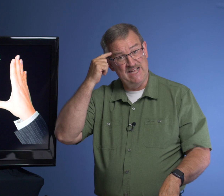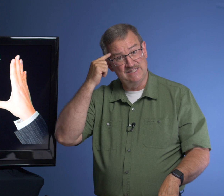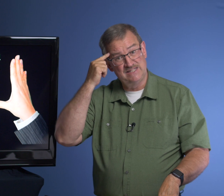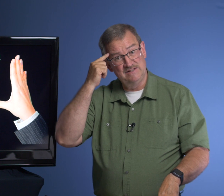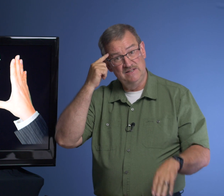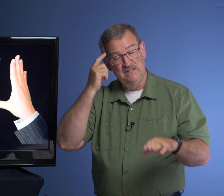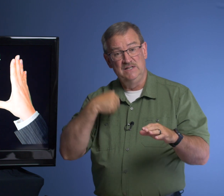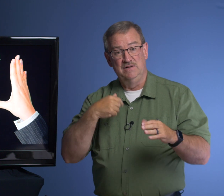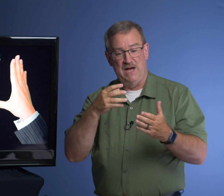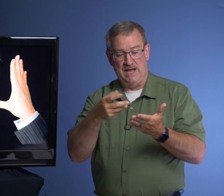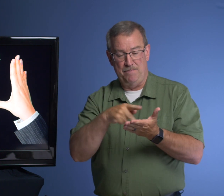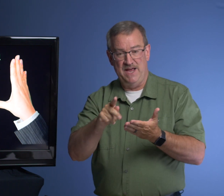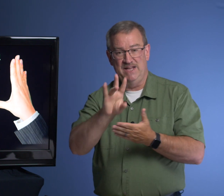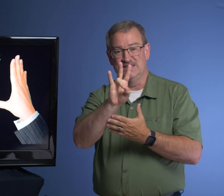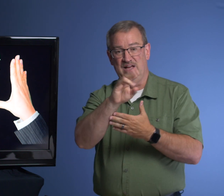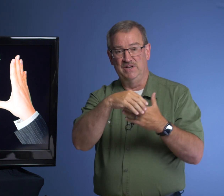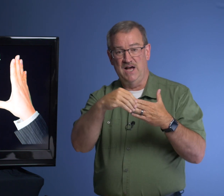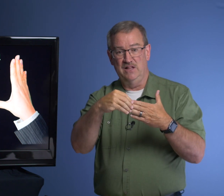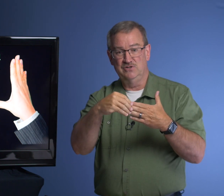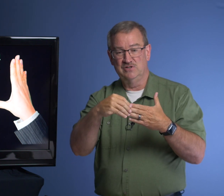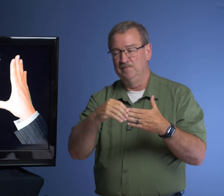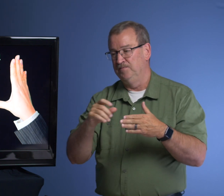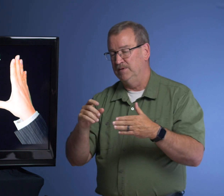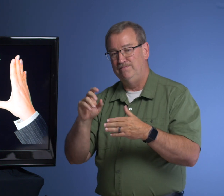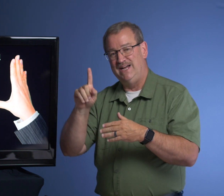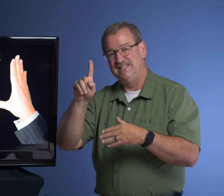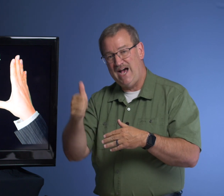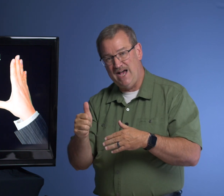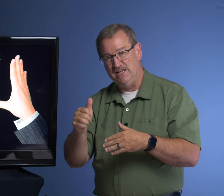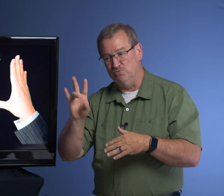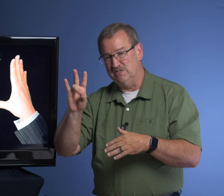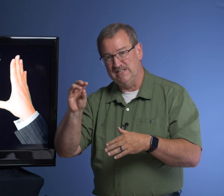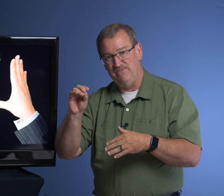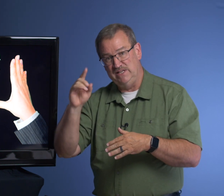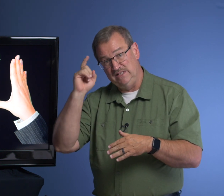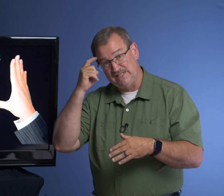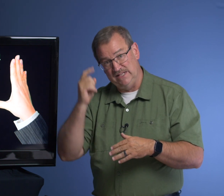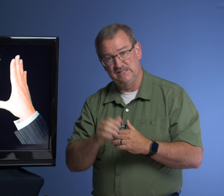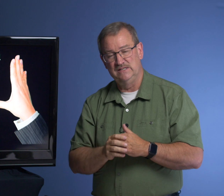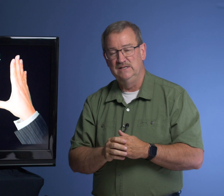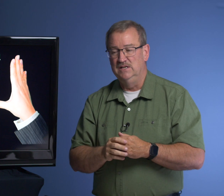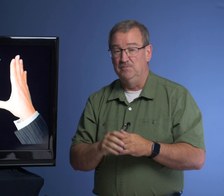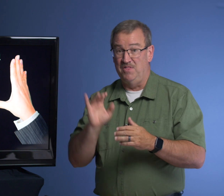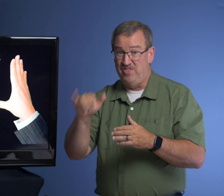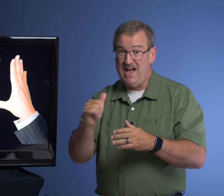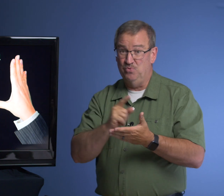cents. I got paid $7. My tithe was 70 cents. But that week,